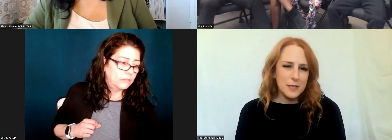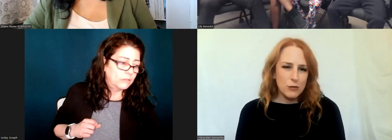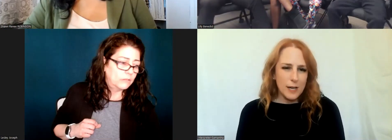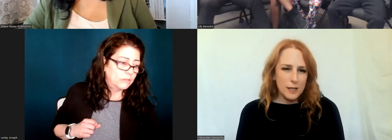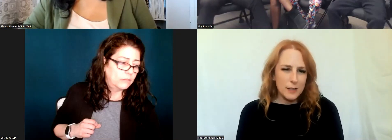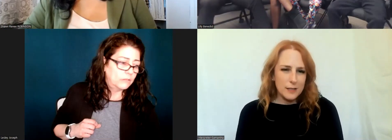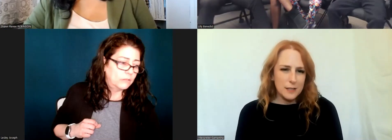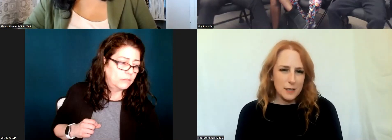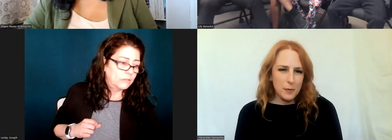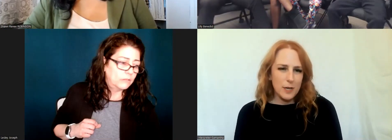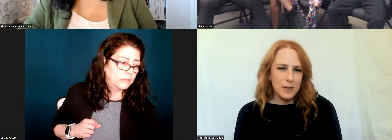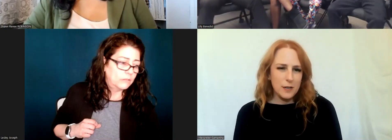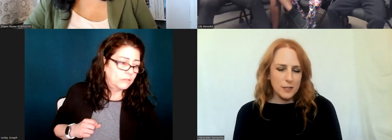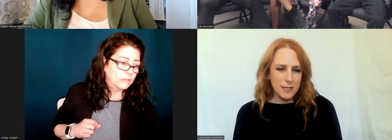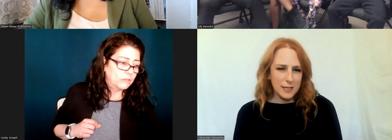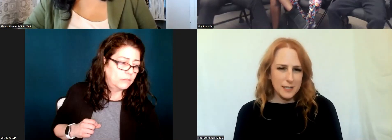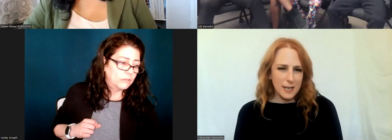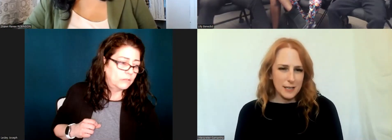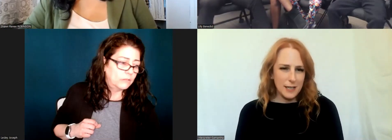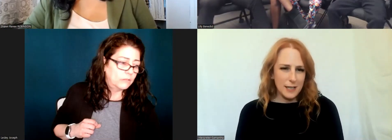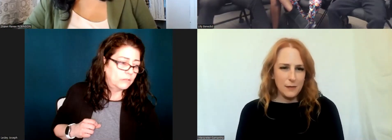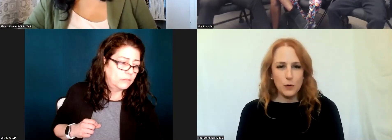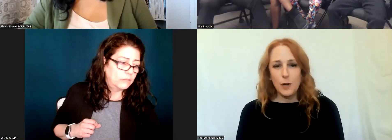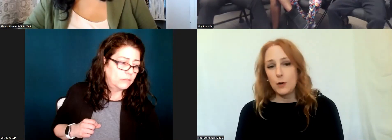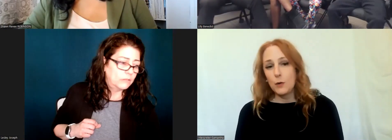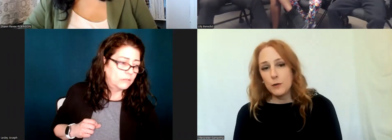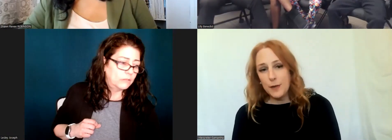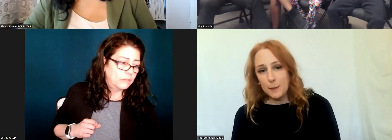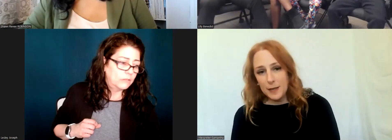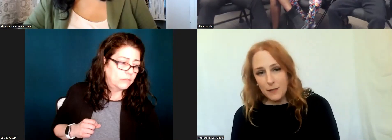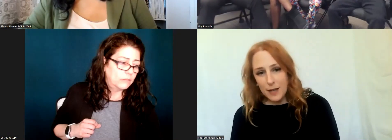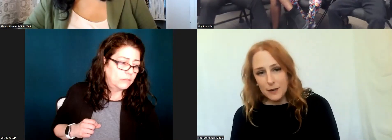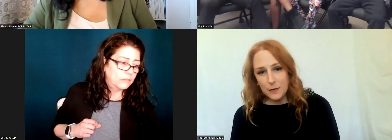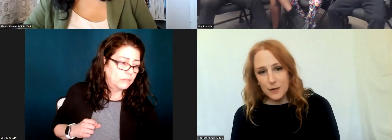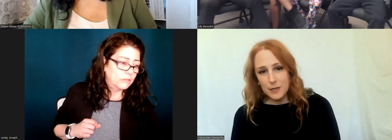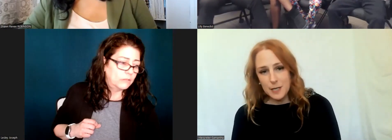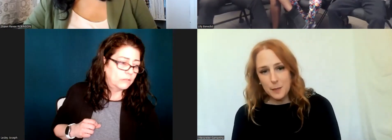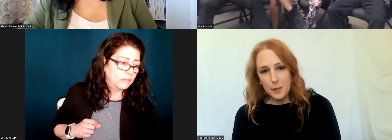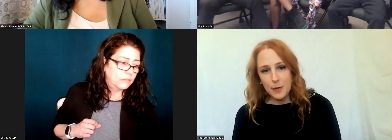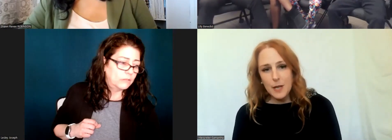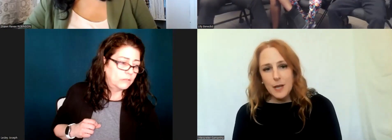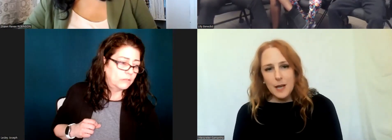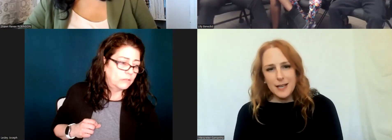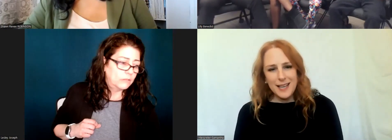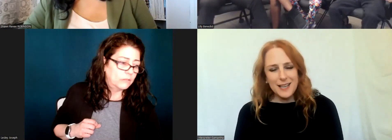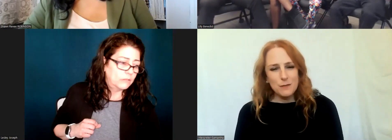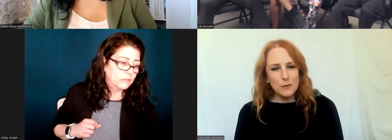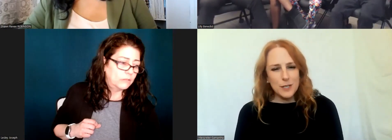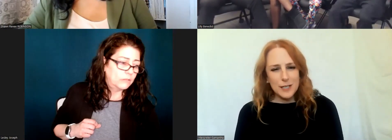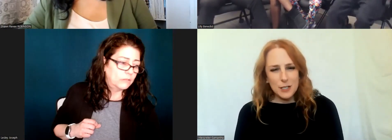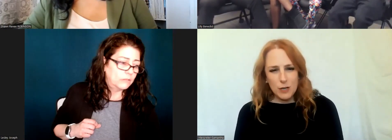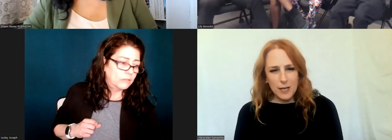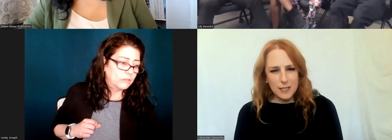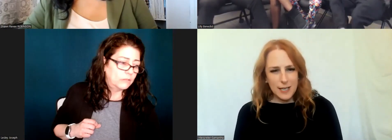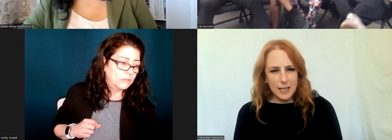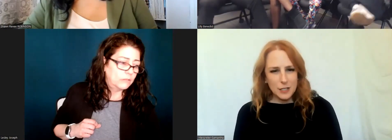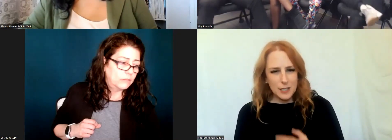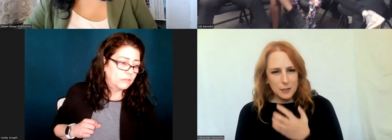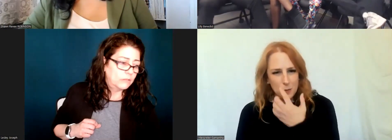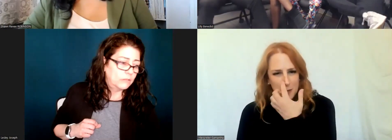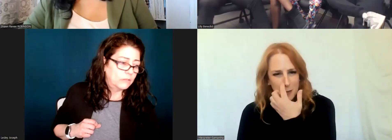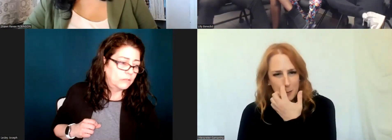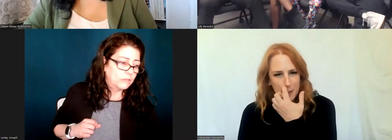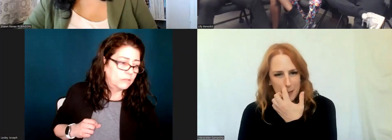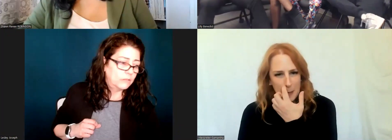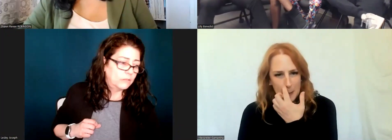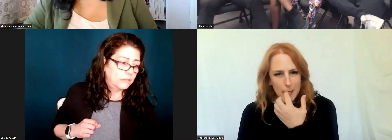have to try to lip read and understand exactly if we're going to a family event, for example. Again, really trying to catch